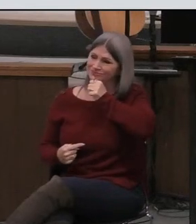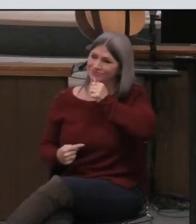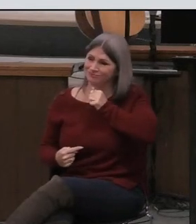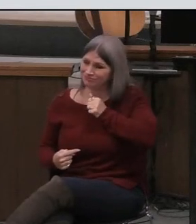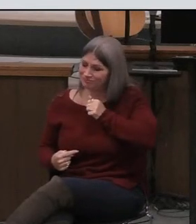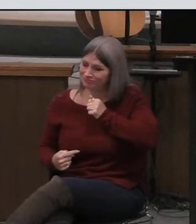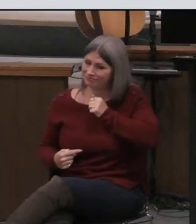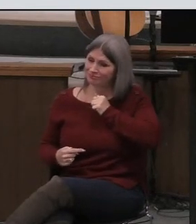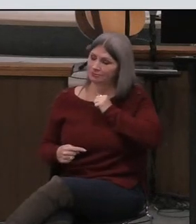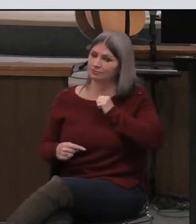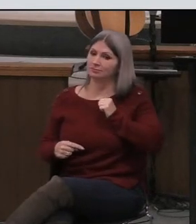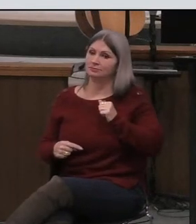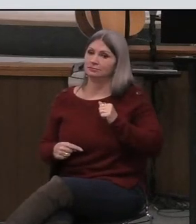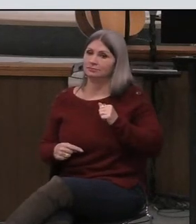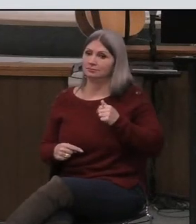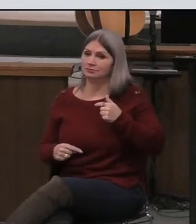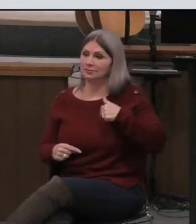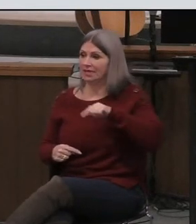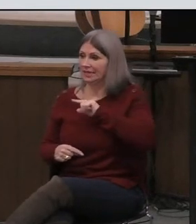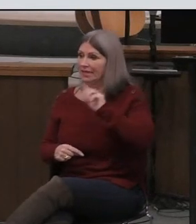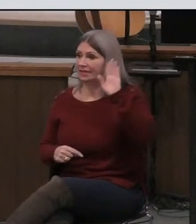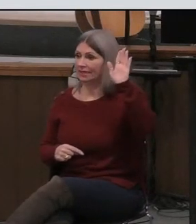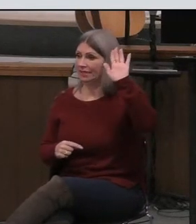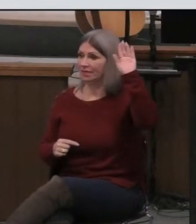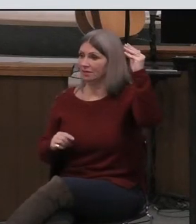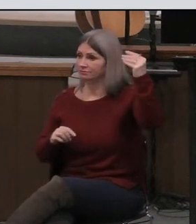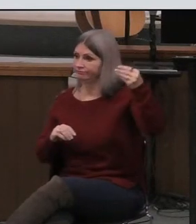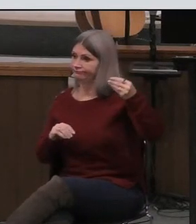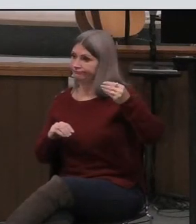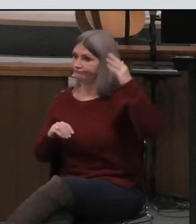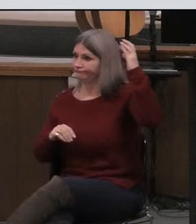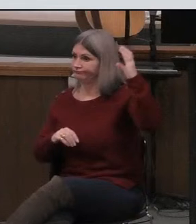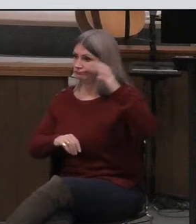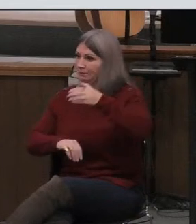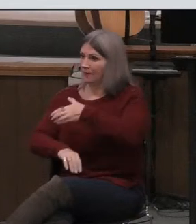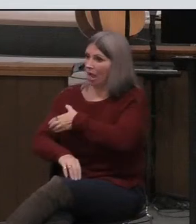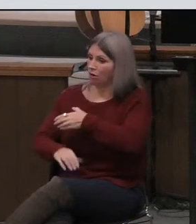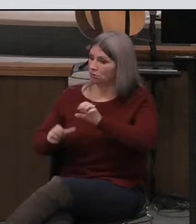his energy that he powerfully works in within me."